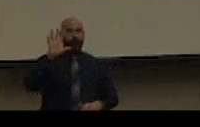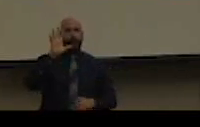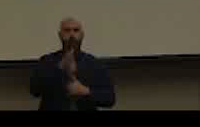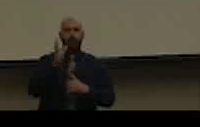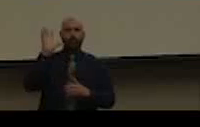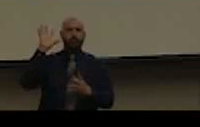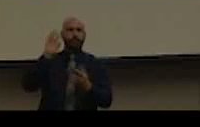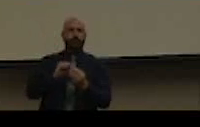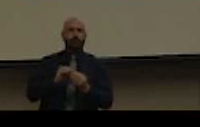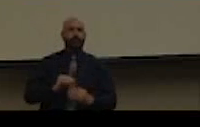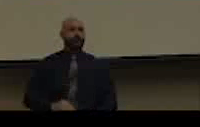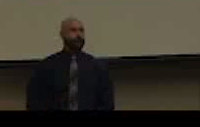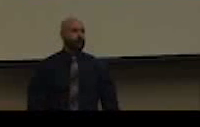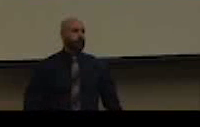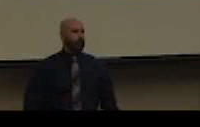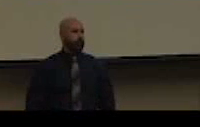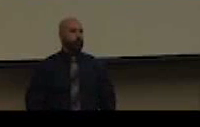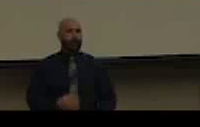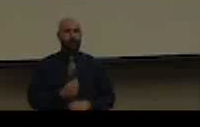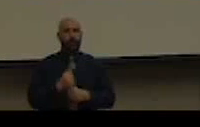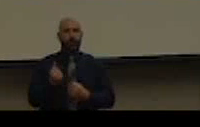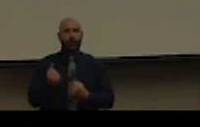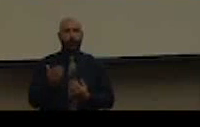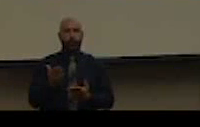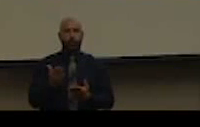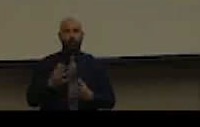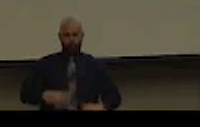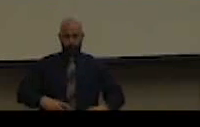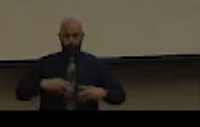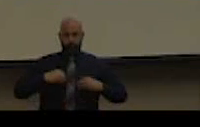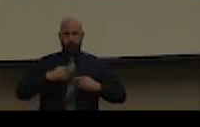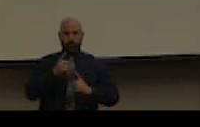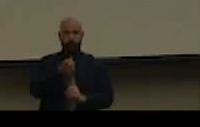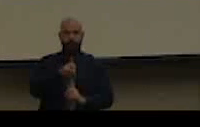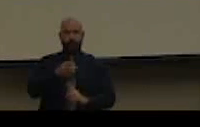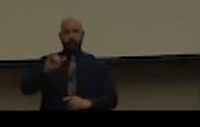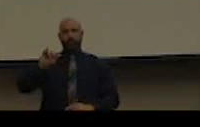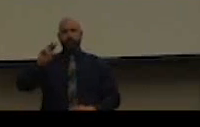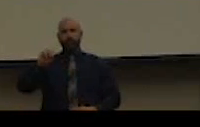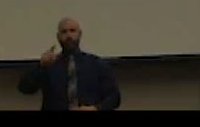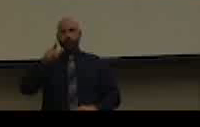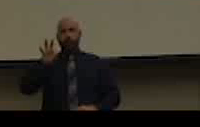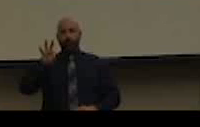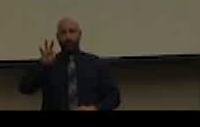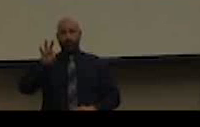I'd like to make a motion to receive the minutes from the January 29th, 2019 minute.